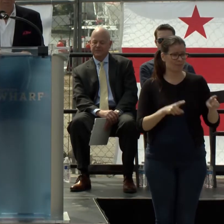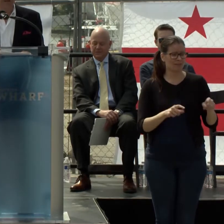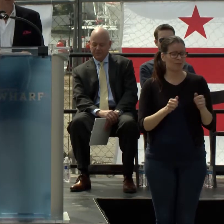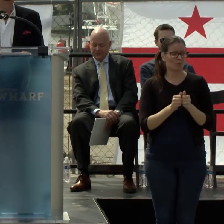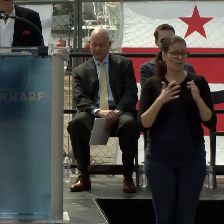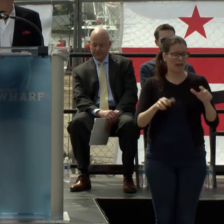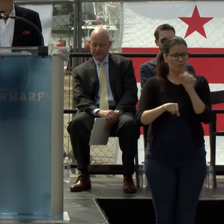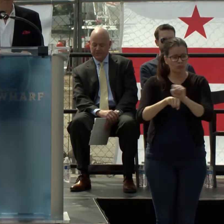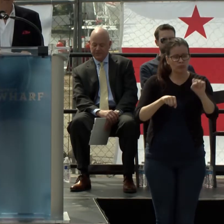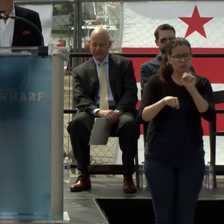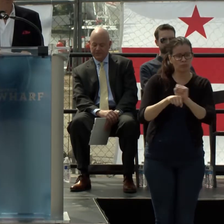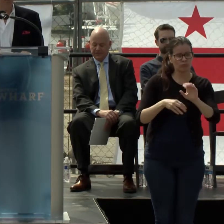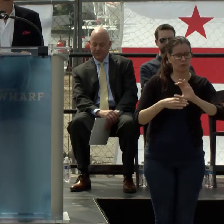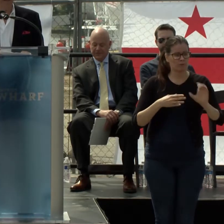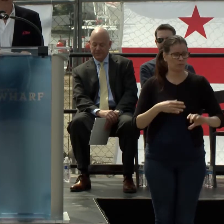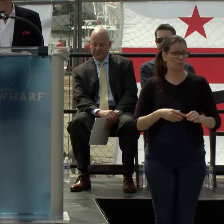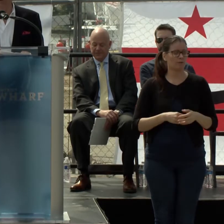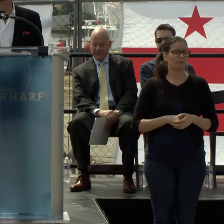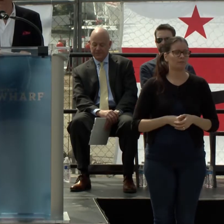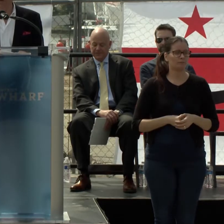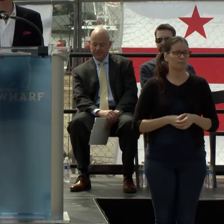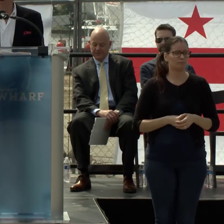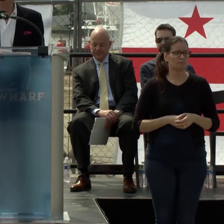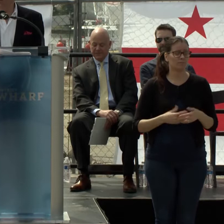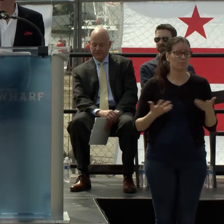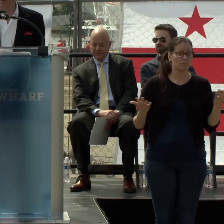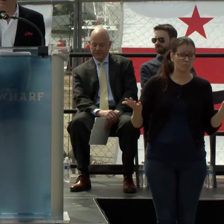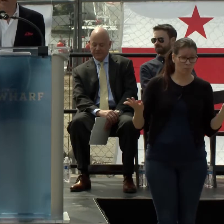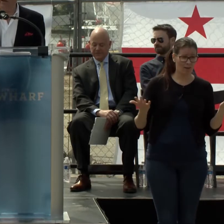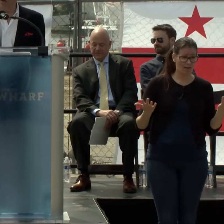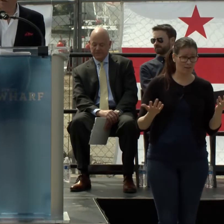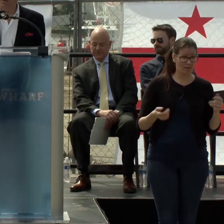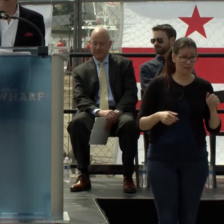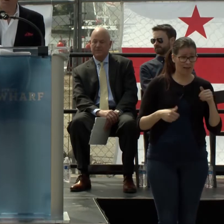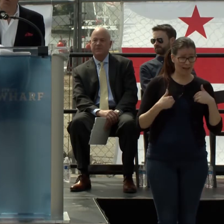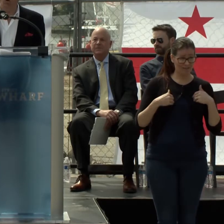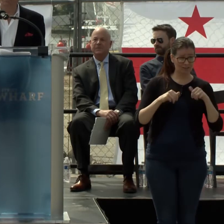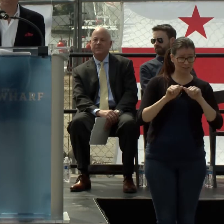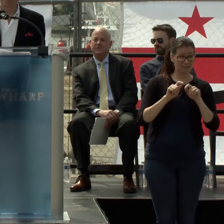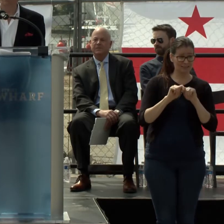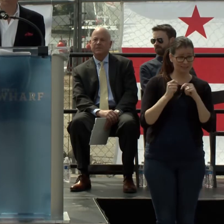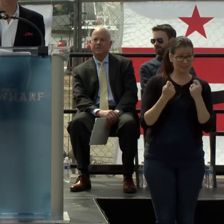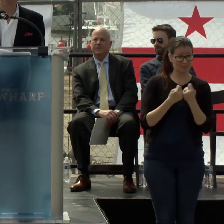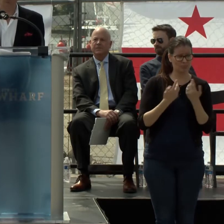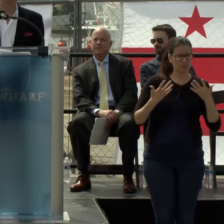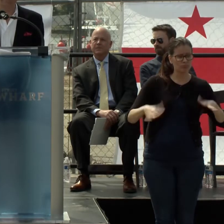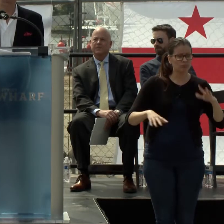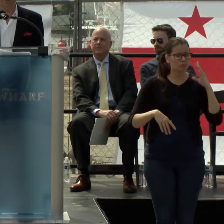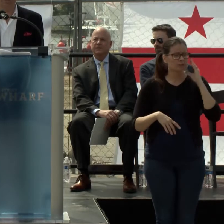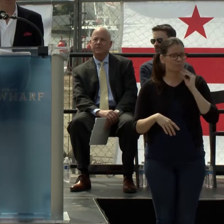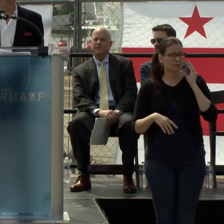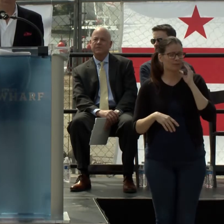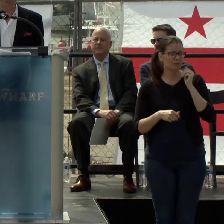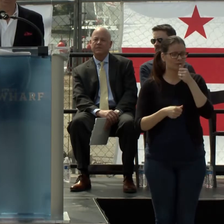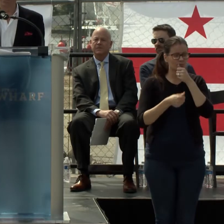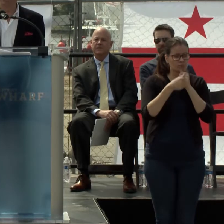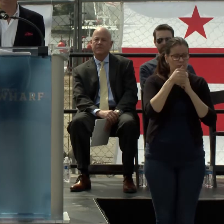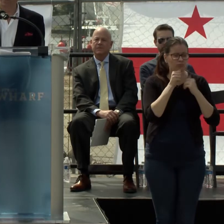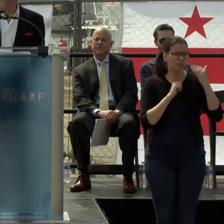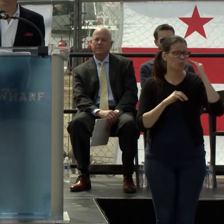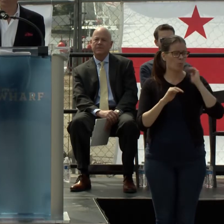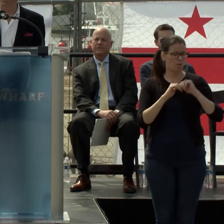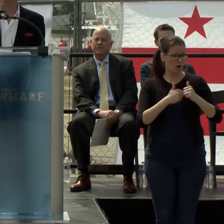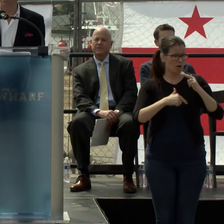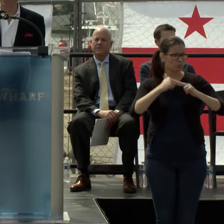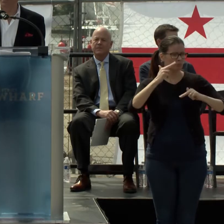surmount because we have a team that's already gone through it. I want to call out some of the Wharf team that's been working with this neighborhood